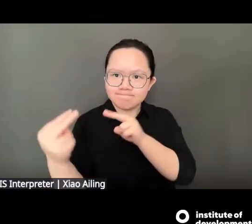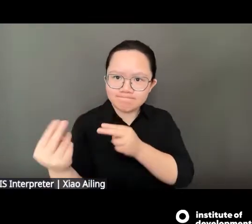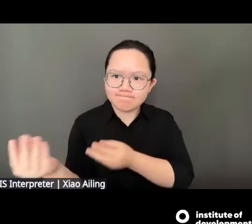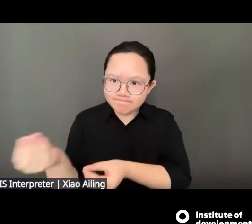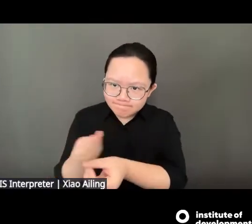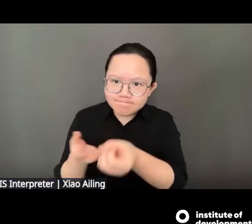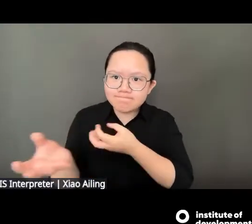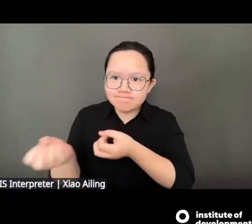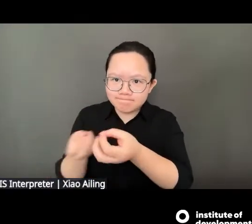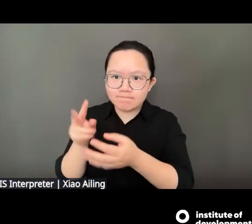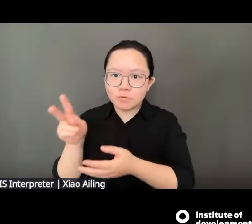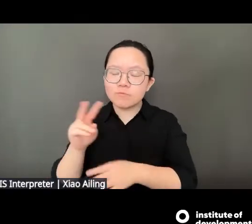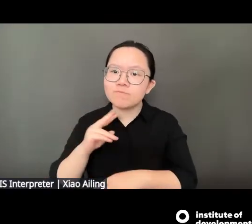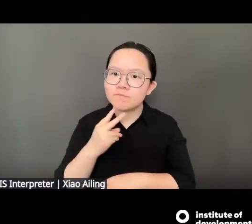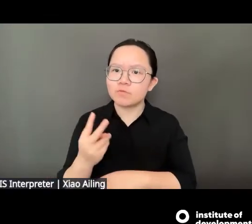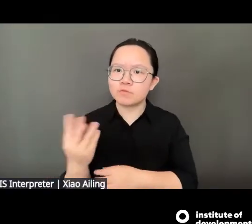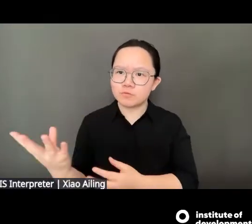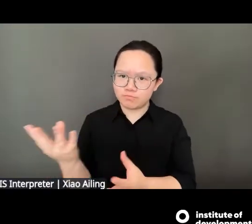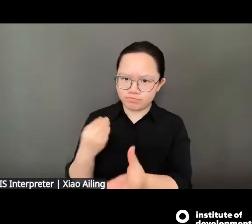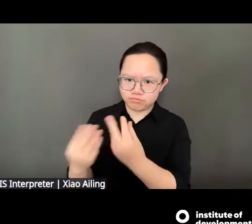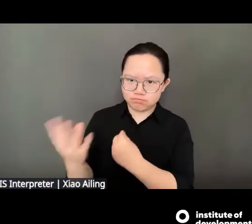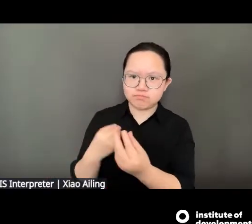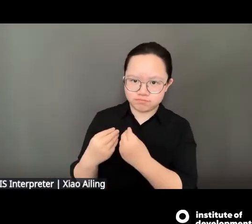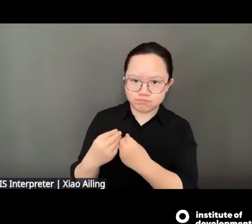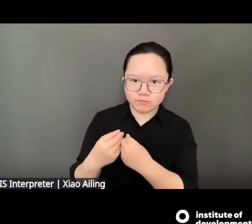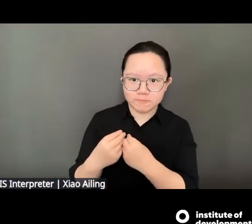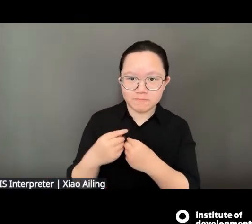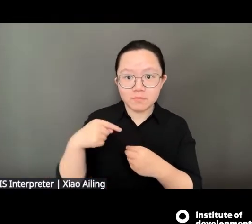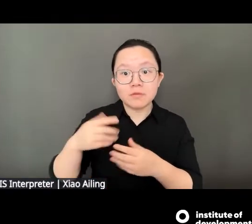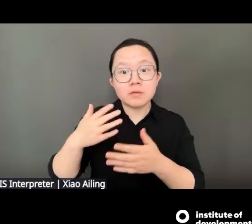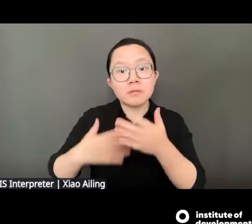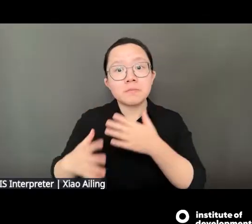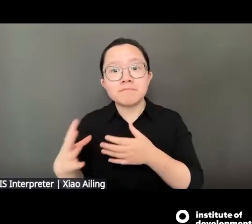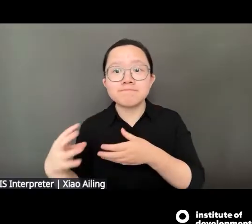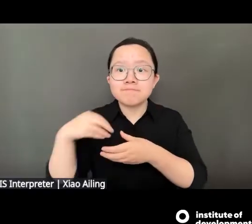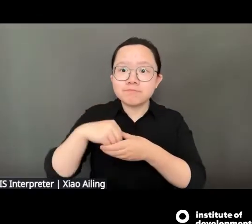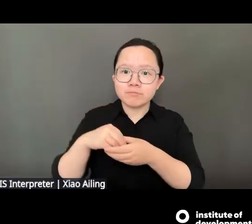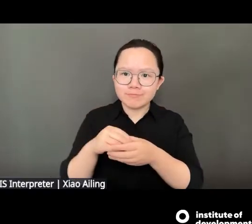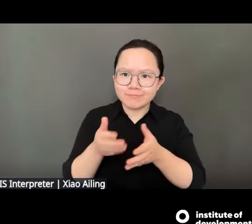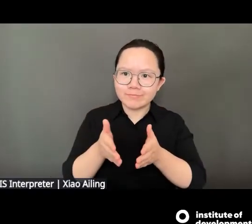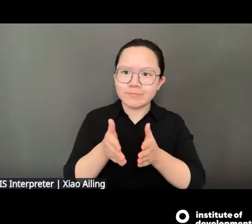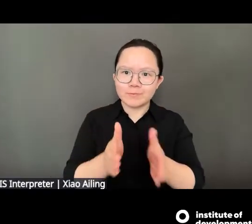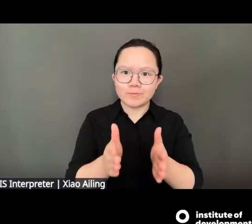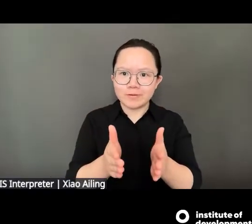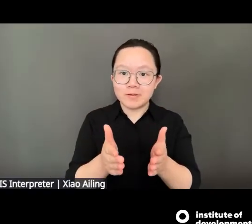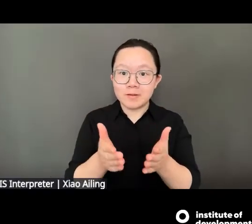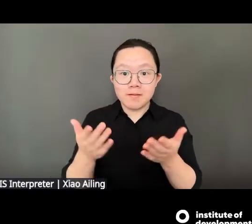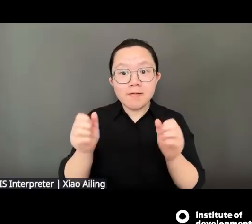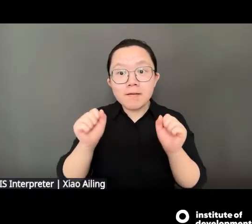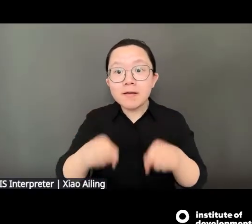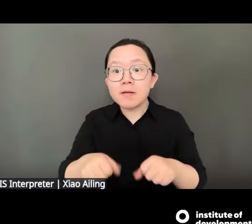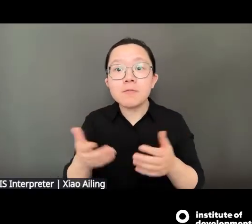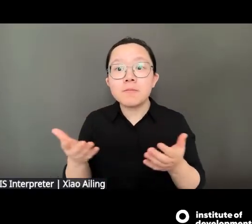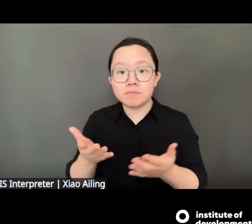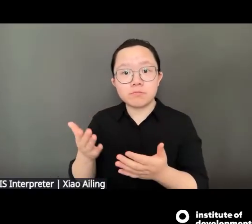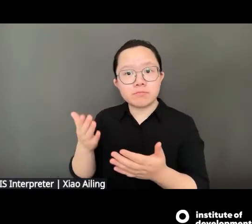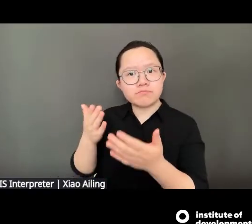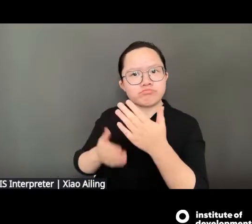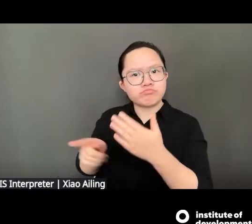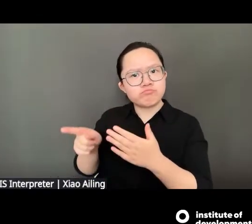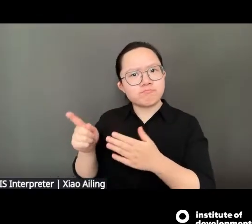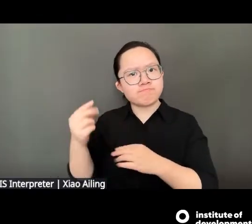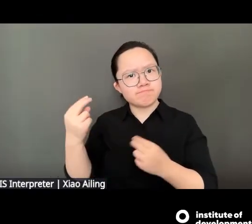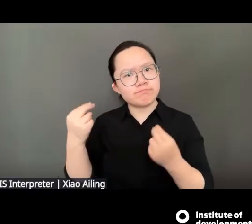disabilities to have a say about their experiences and to be involved in processes to improve the situation. The methods